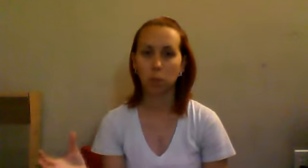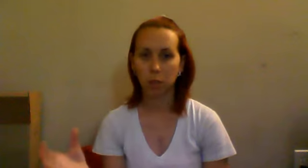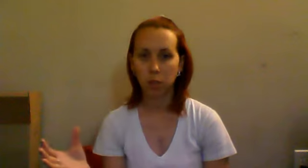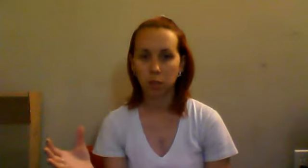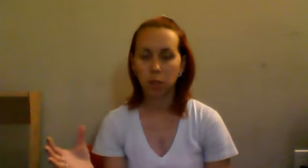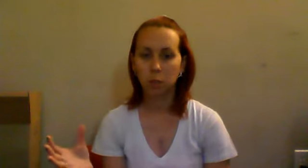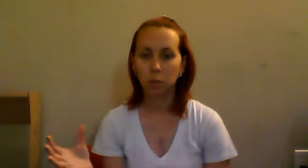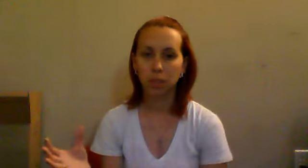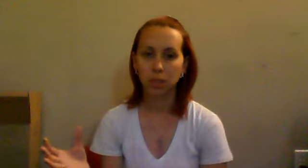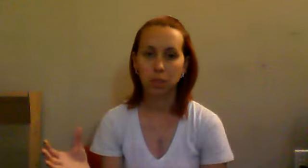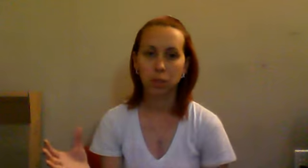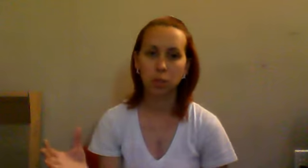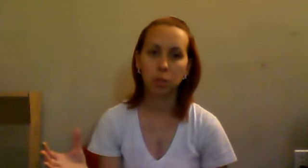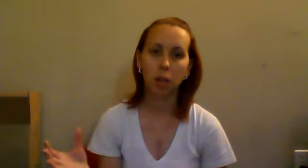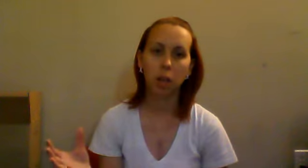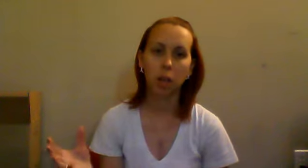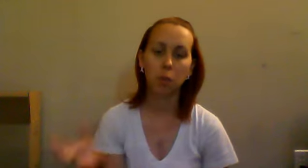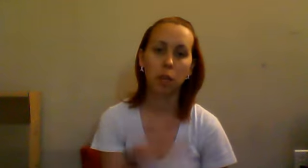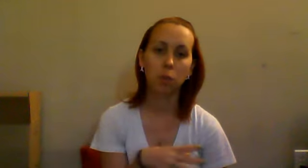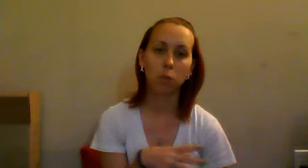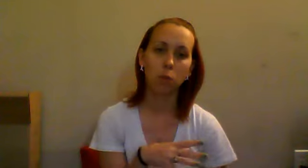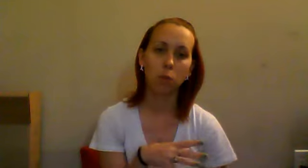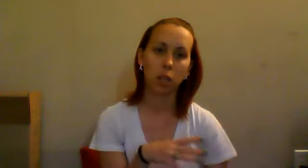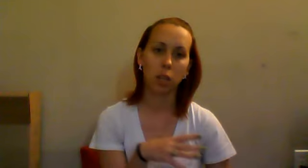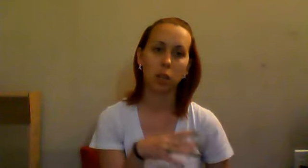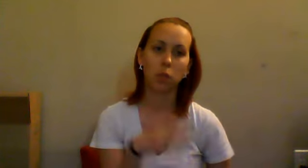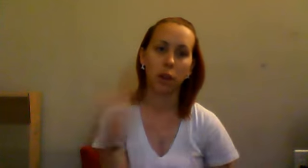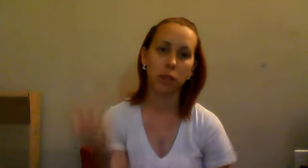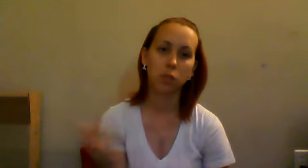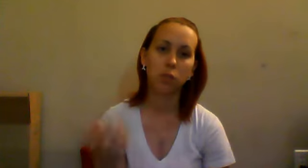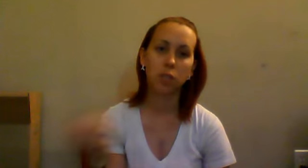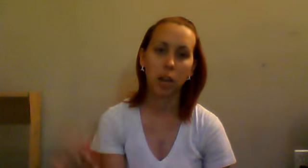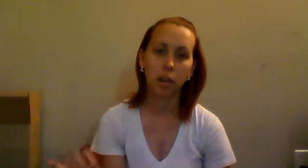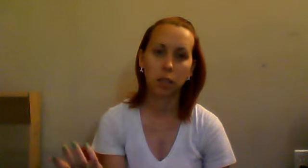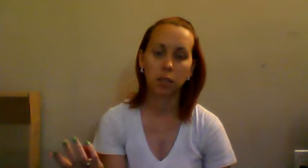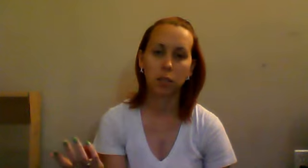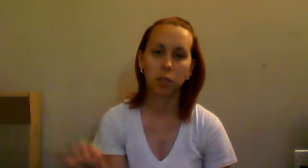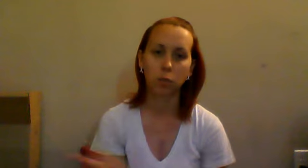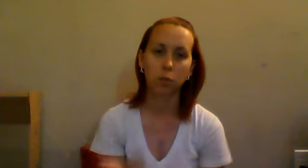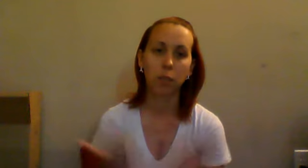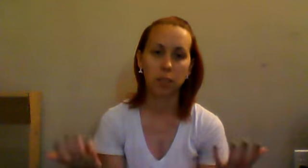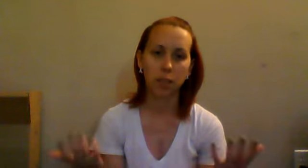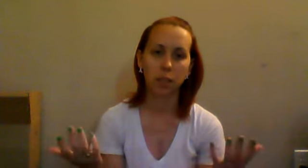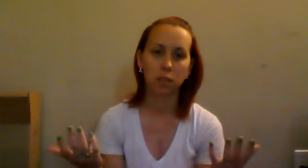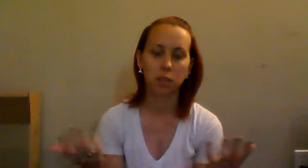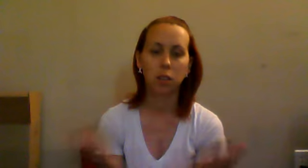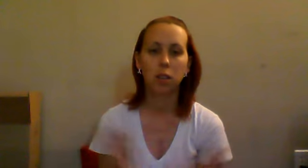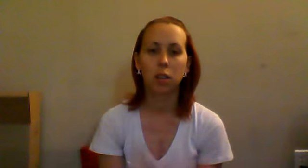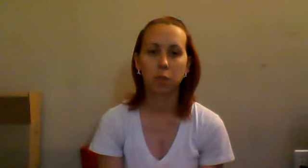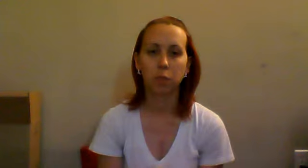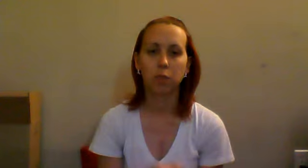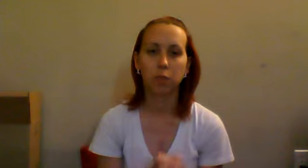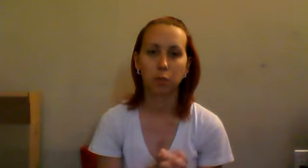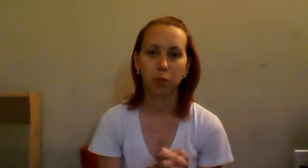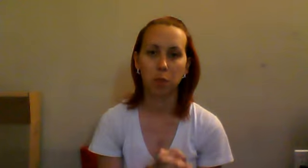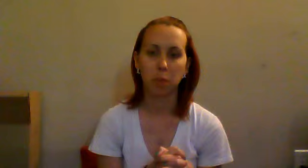woman, because that's going to play a big role in the way you sign or make the signs for the different family members.